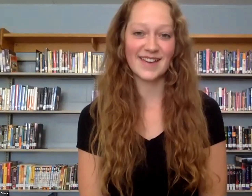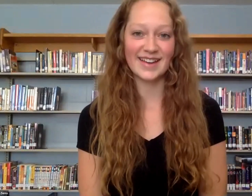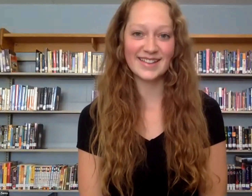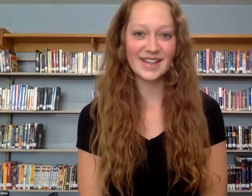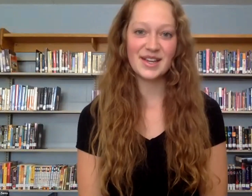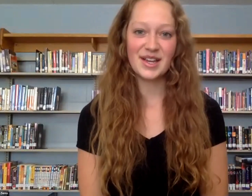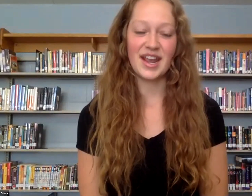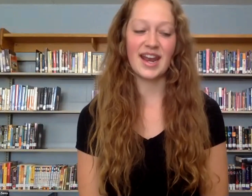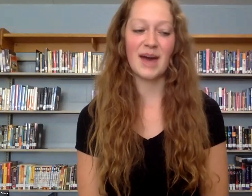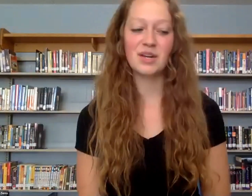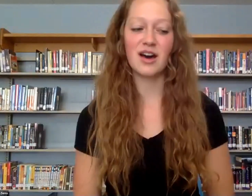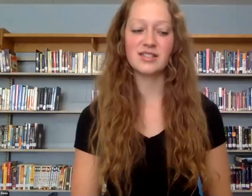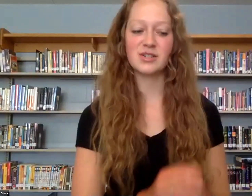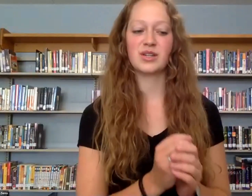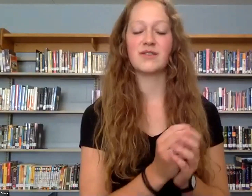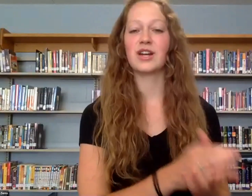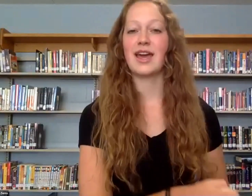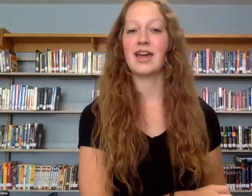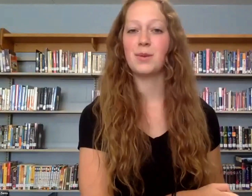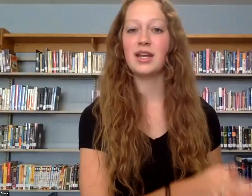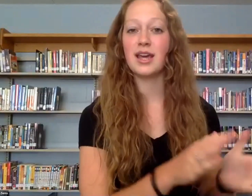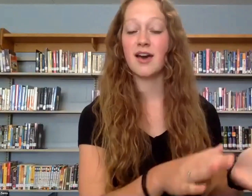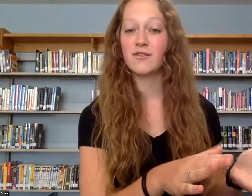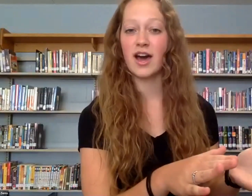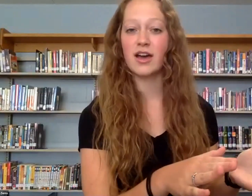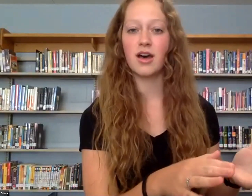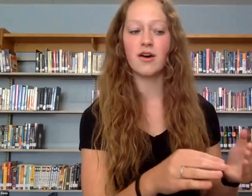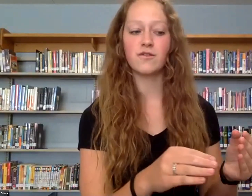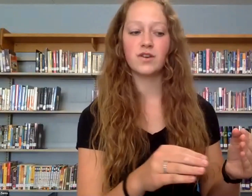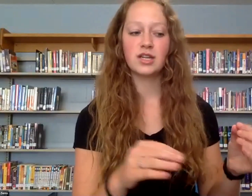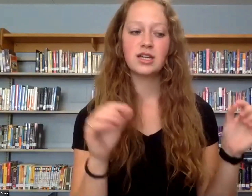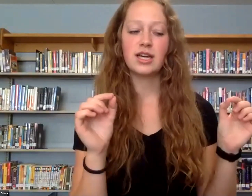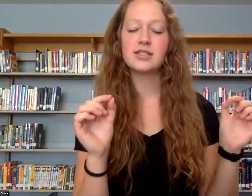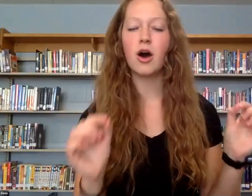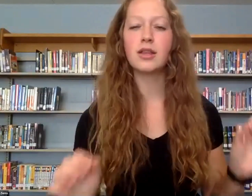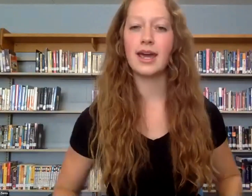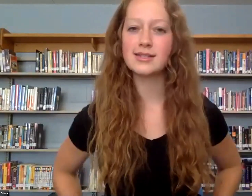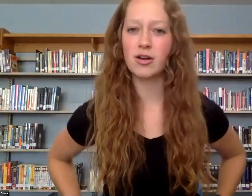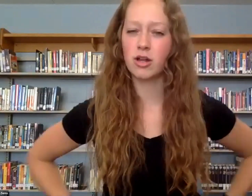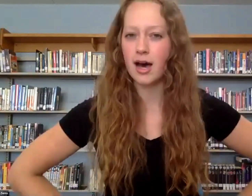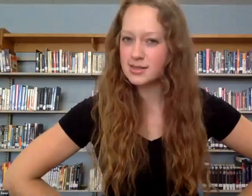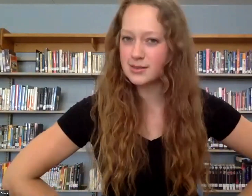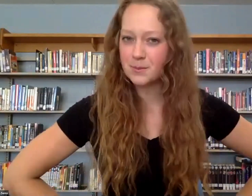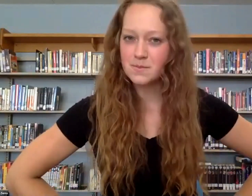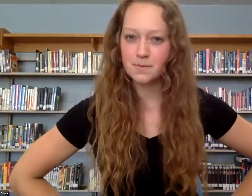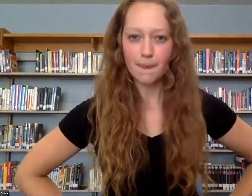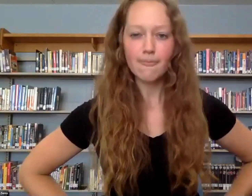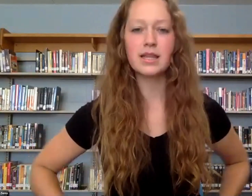okay? And I'm going to also give Renee a PDF file of, it's called ASL Gloss. And that's